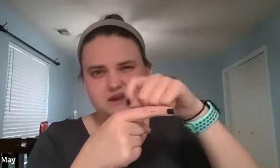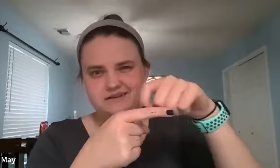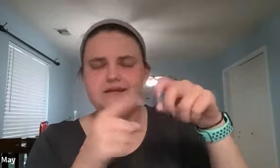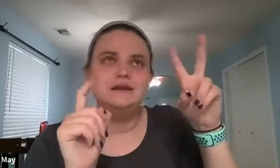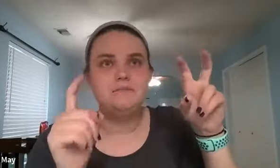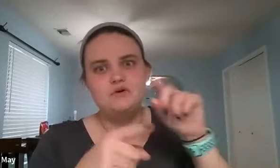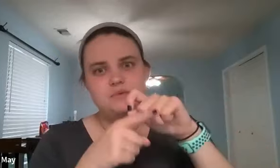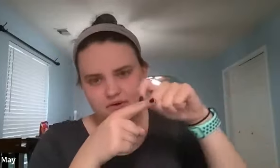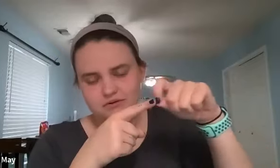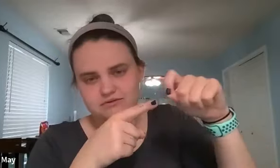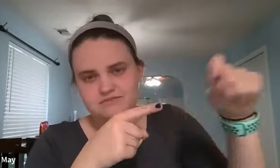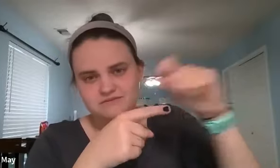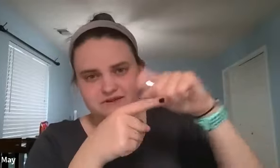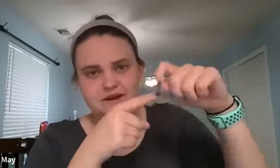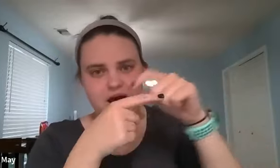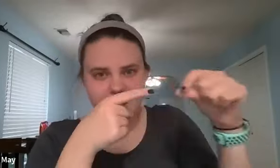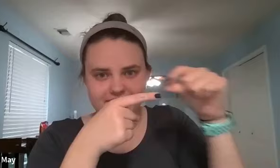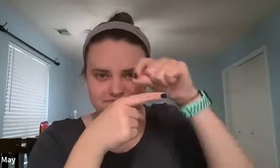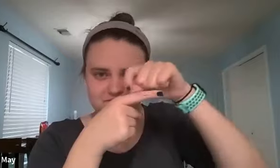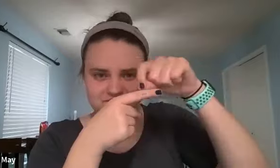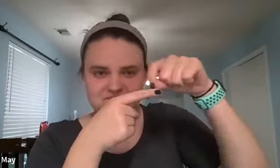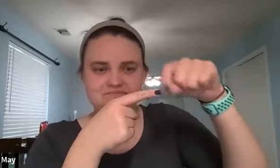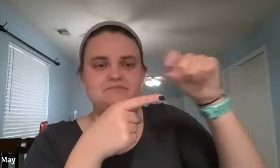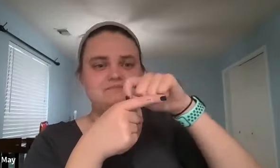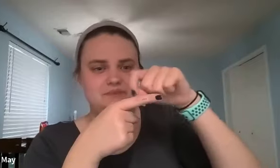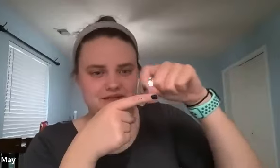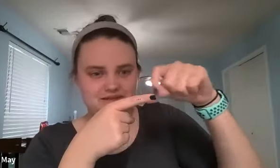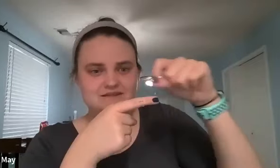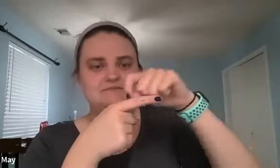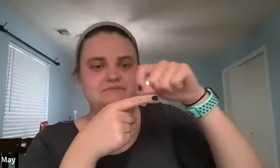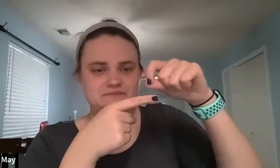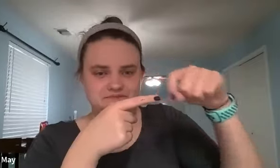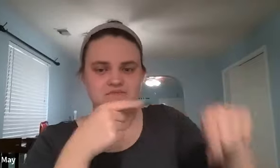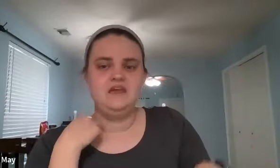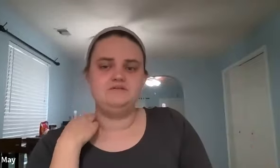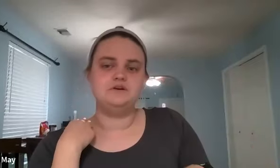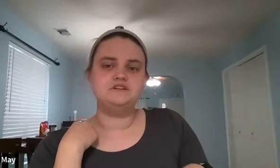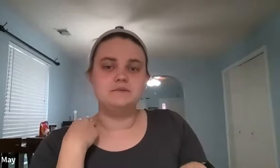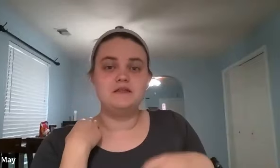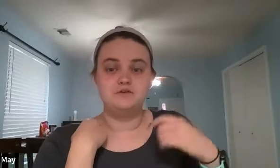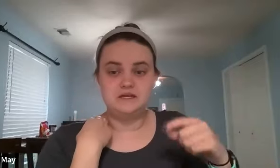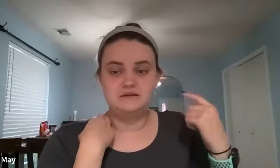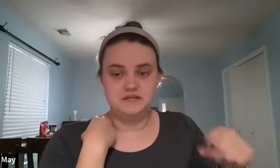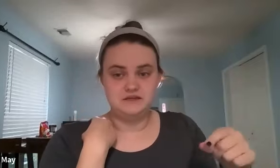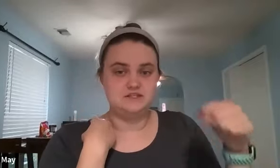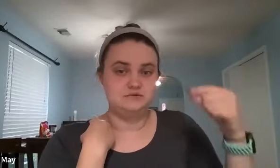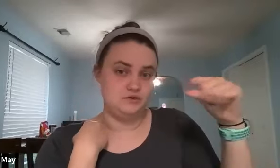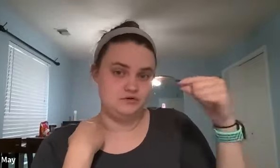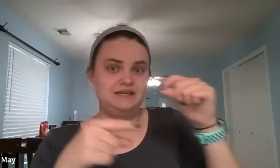kind of, not both, but both. They're in a pod. Beans. If you're going to talk about like green peas, you would go